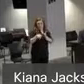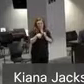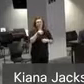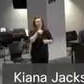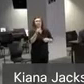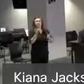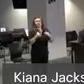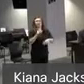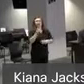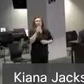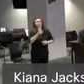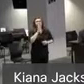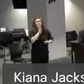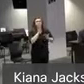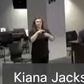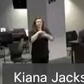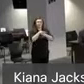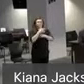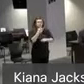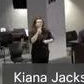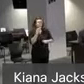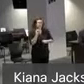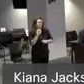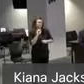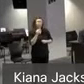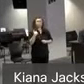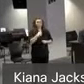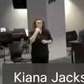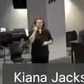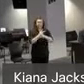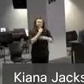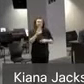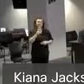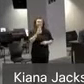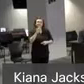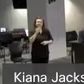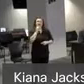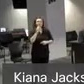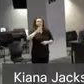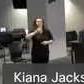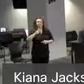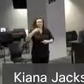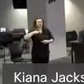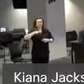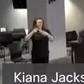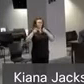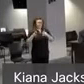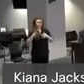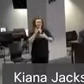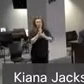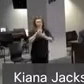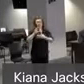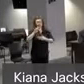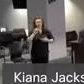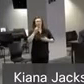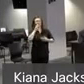will offer the regional HMO. We'll also retain CVS as our pharmacy benefit manager and ShareCare as our